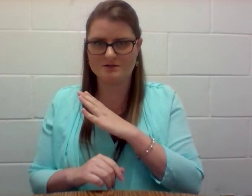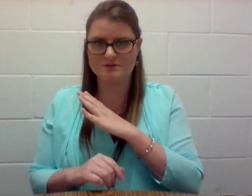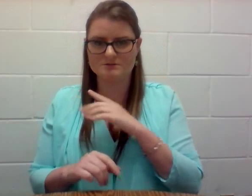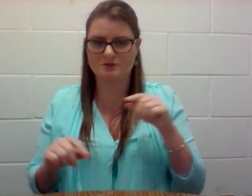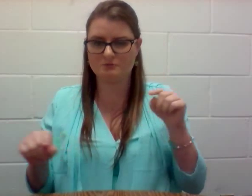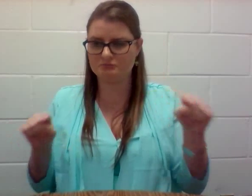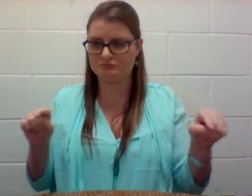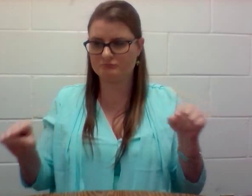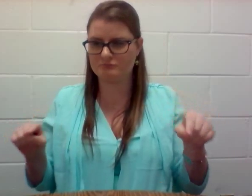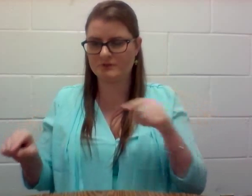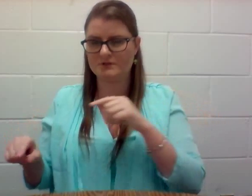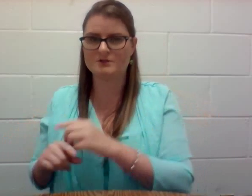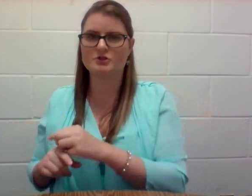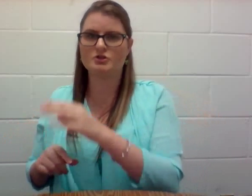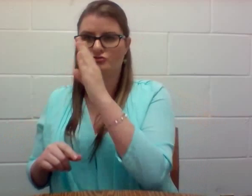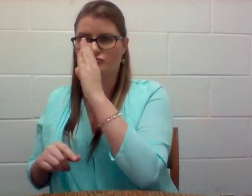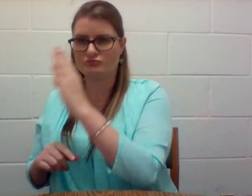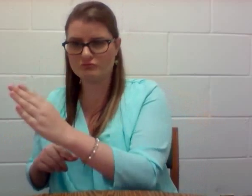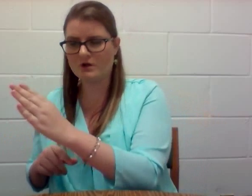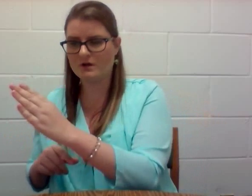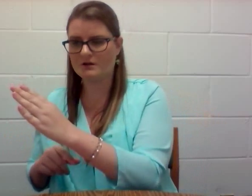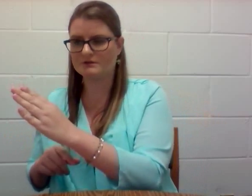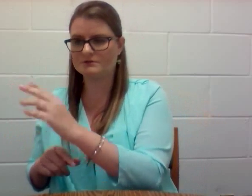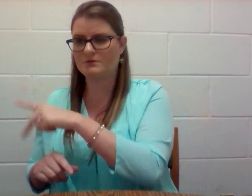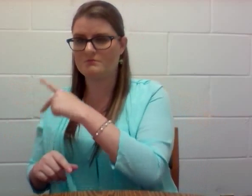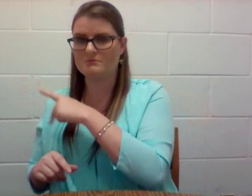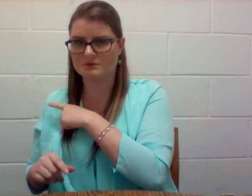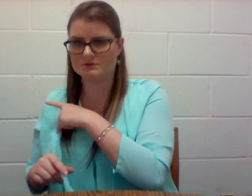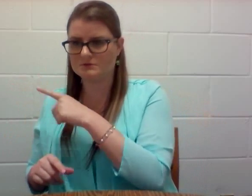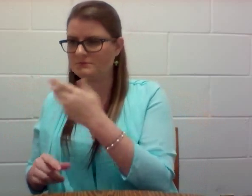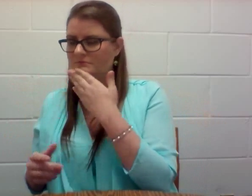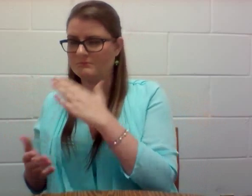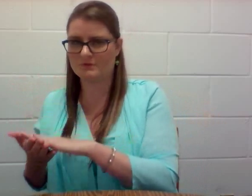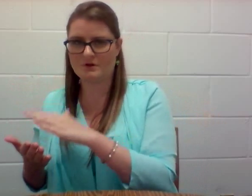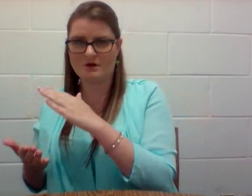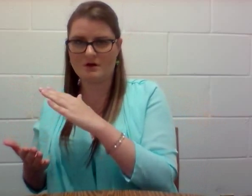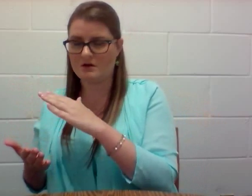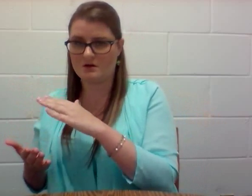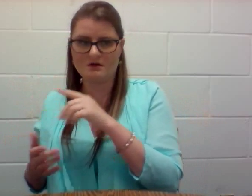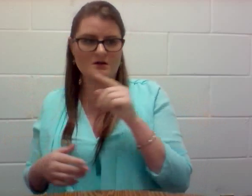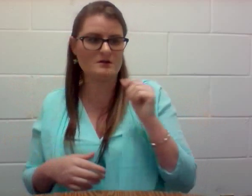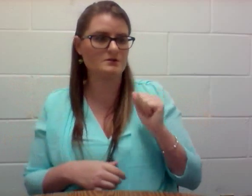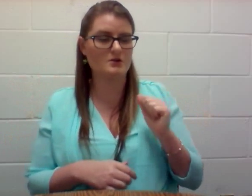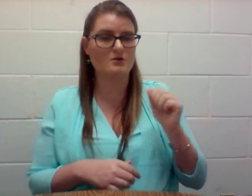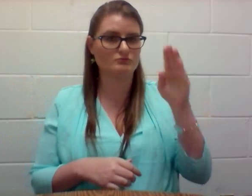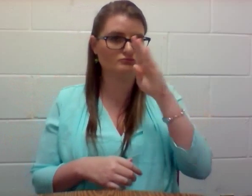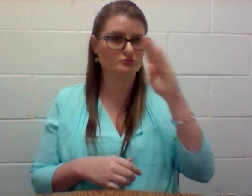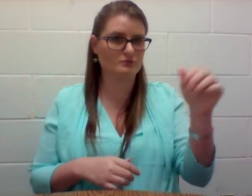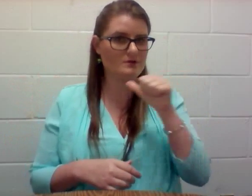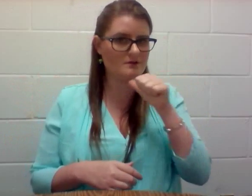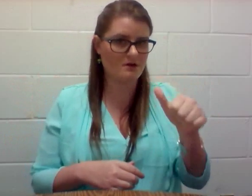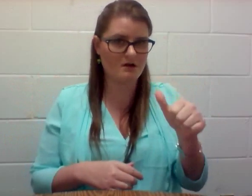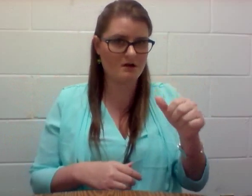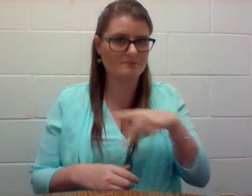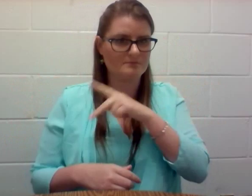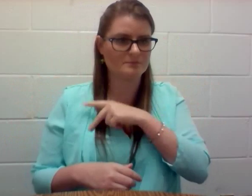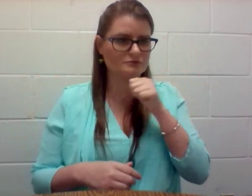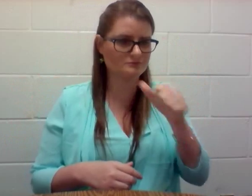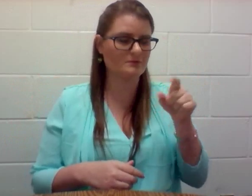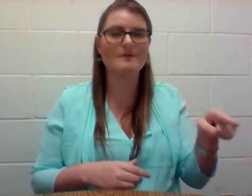guidance, and you can see how flexible it is. I mean, how imprecise it is. But so let me give some examples.